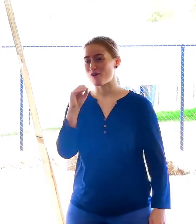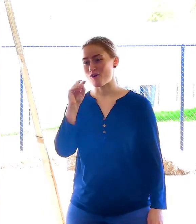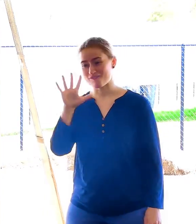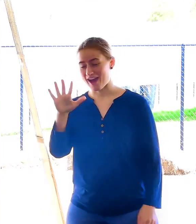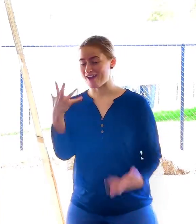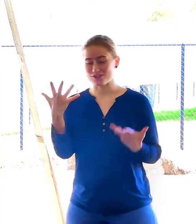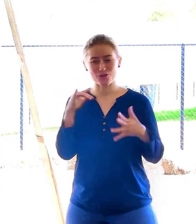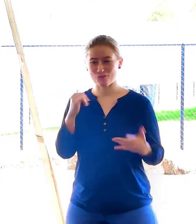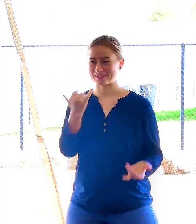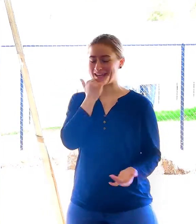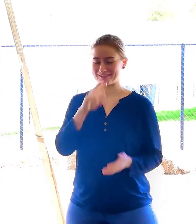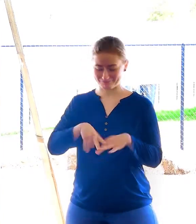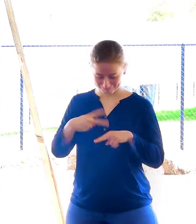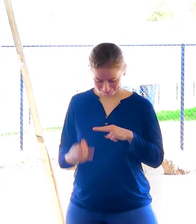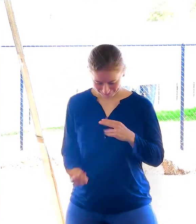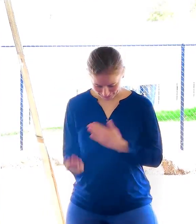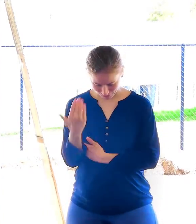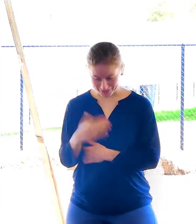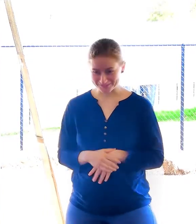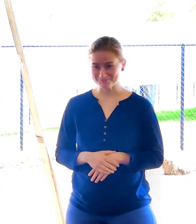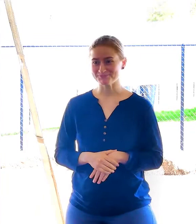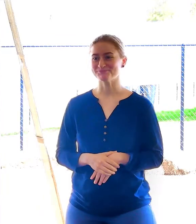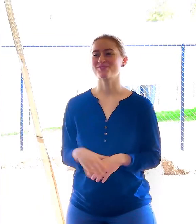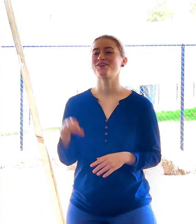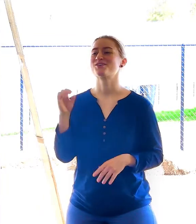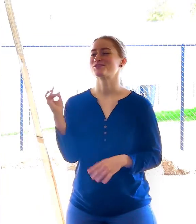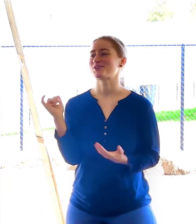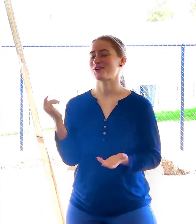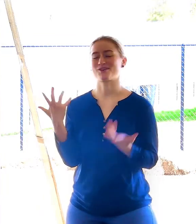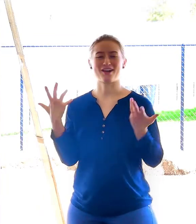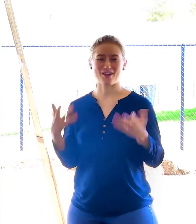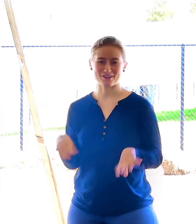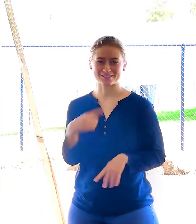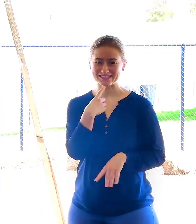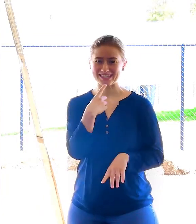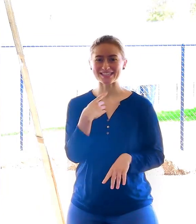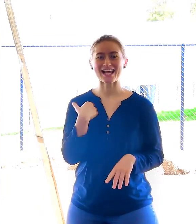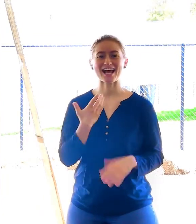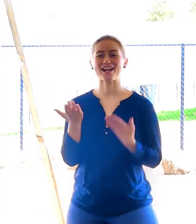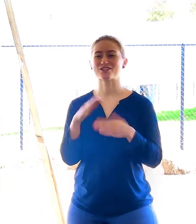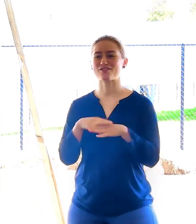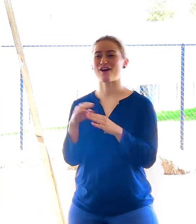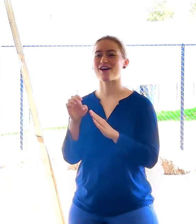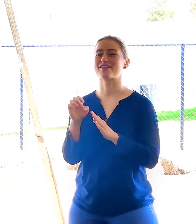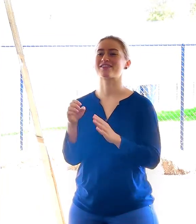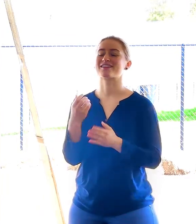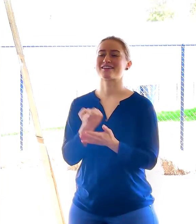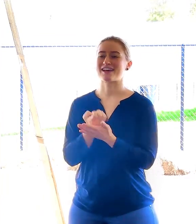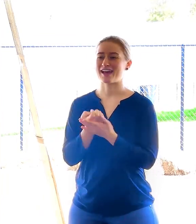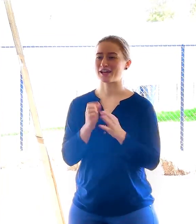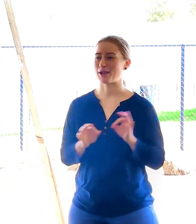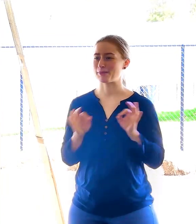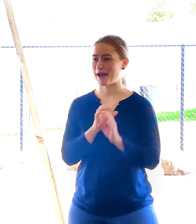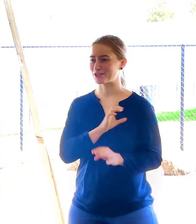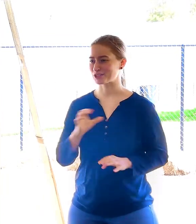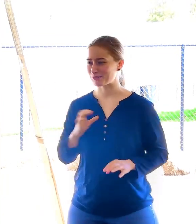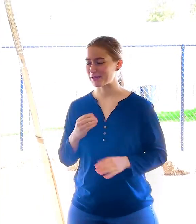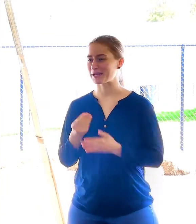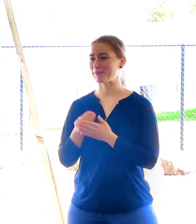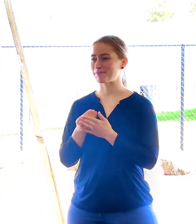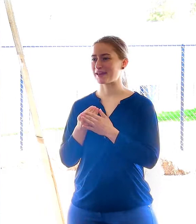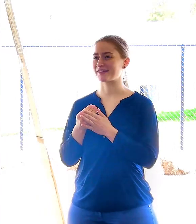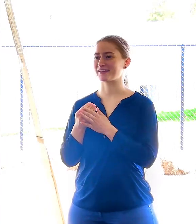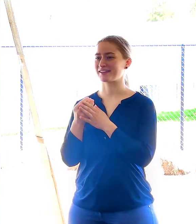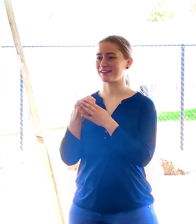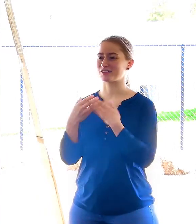any accidents here this morning. So, as was stated, I serve on the Economic Matters Committee in the Banking and Commercial